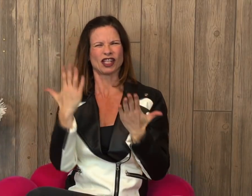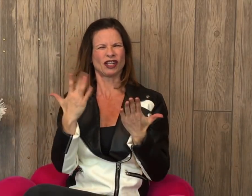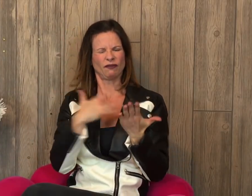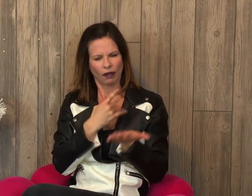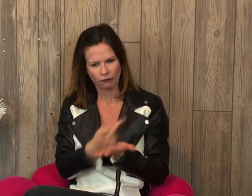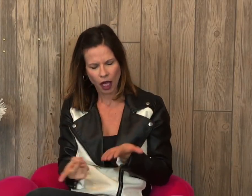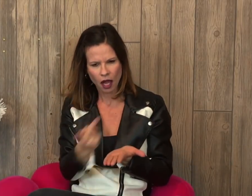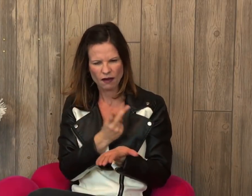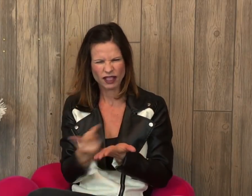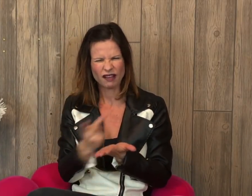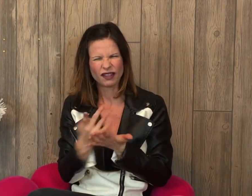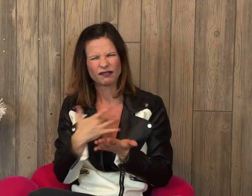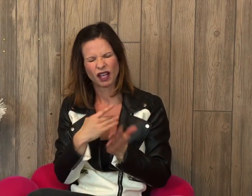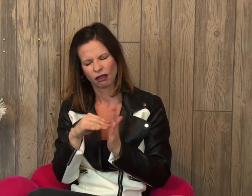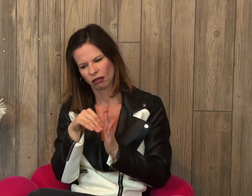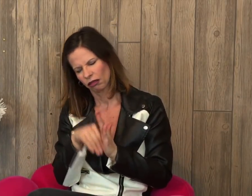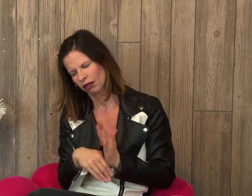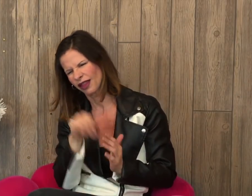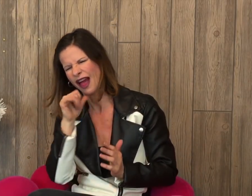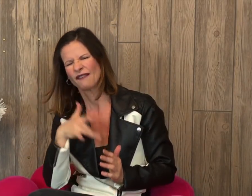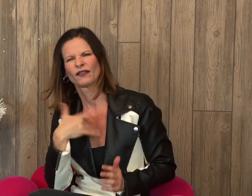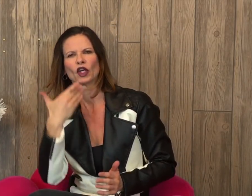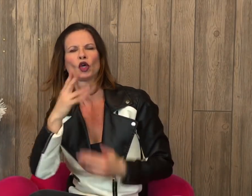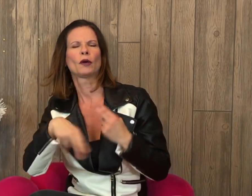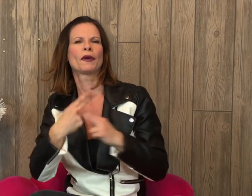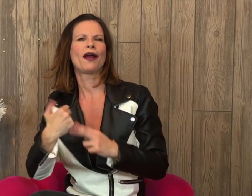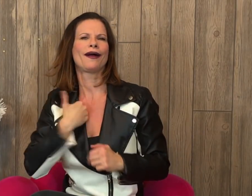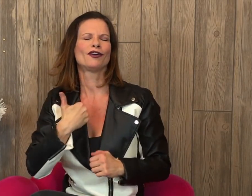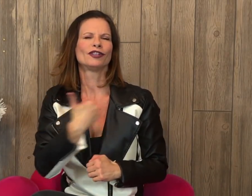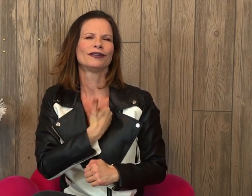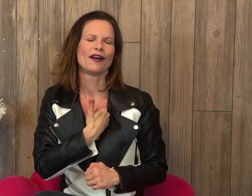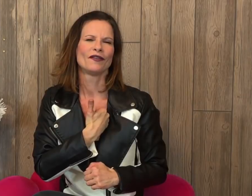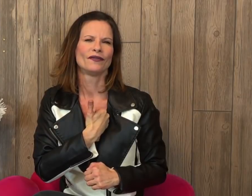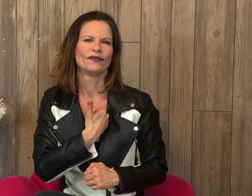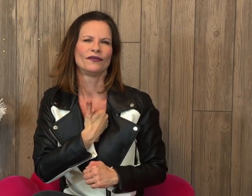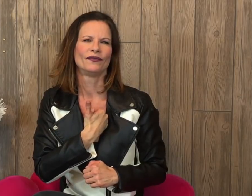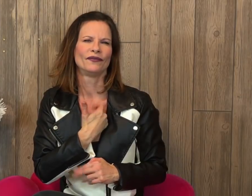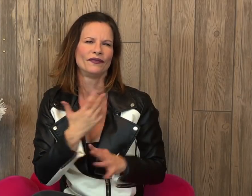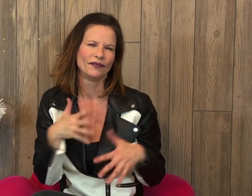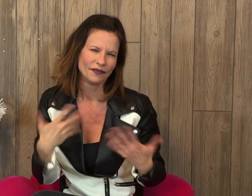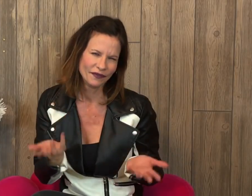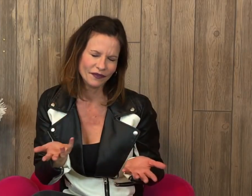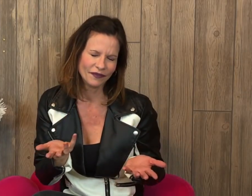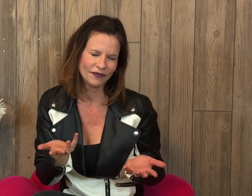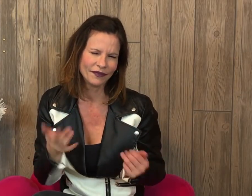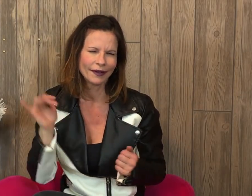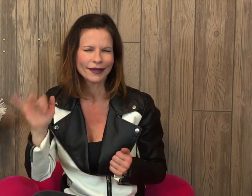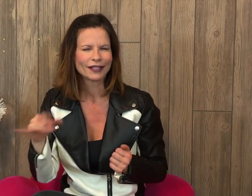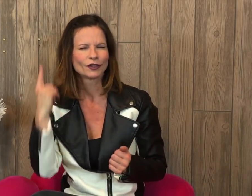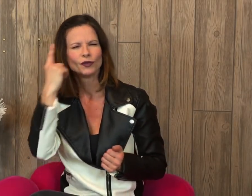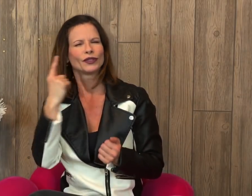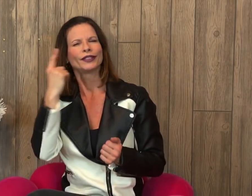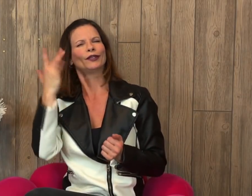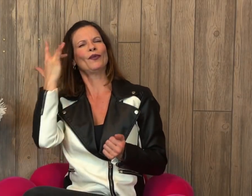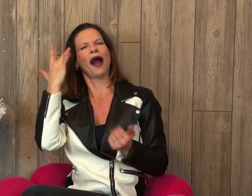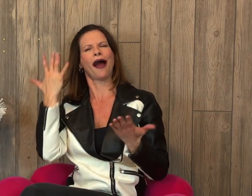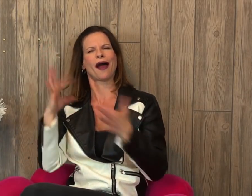which makes people feel like they're failing at their relationships, and we end up not feeling good about ourselves. That's why